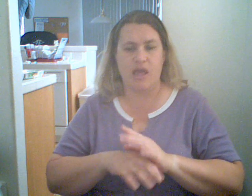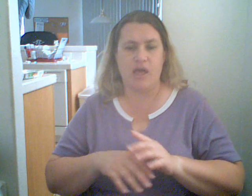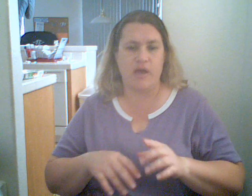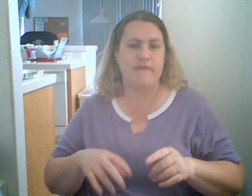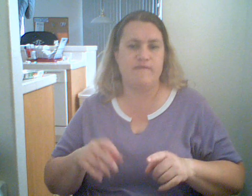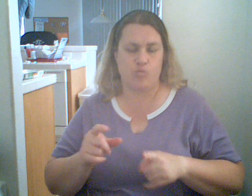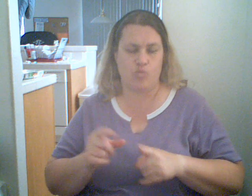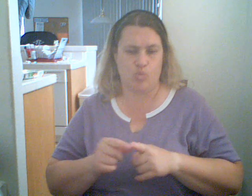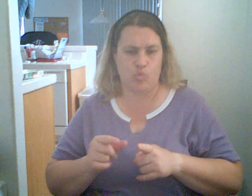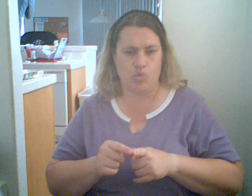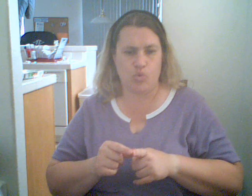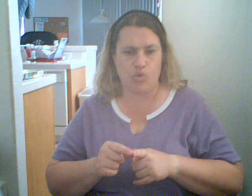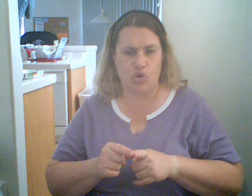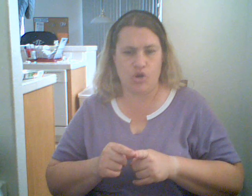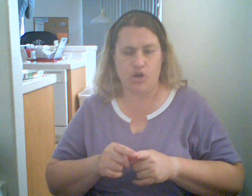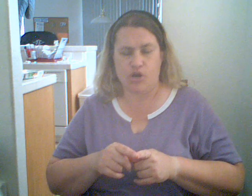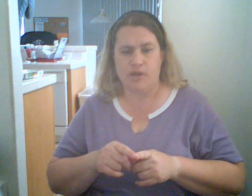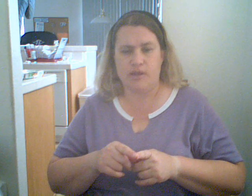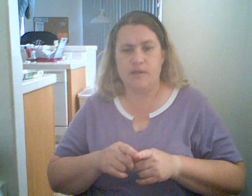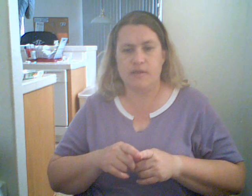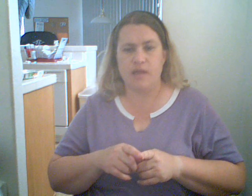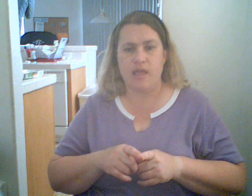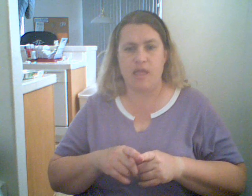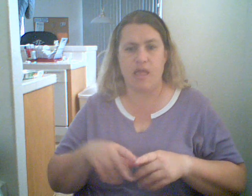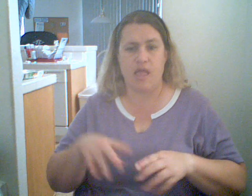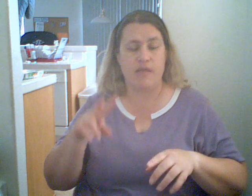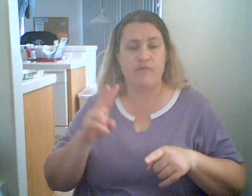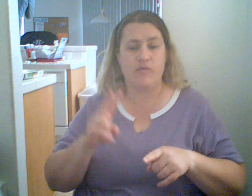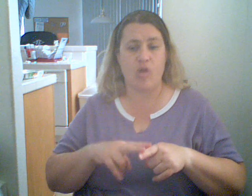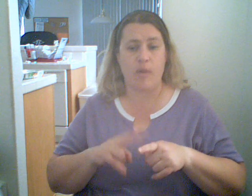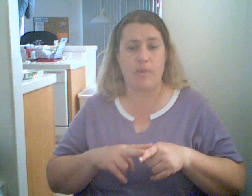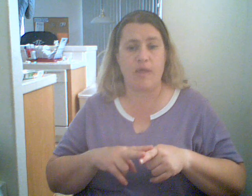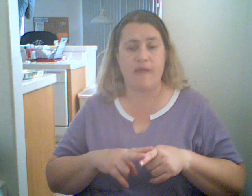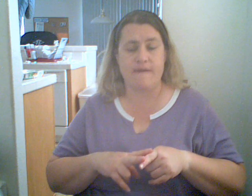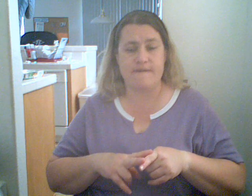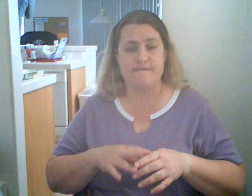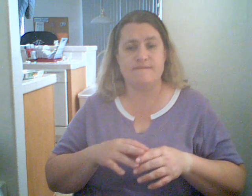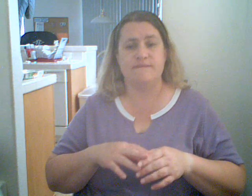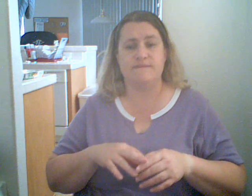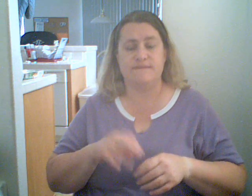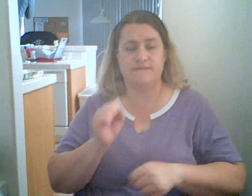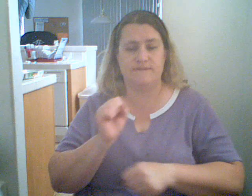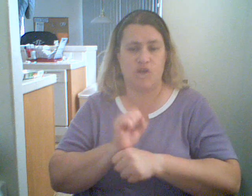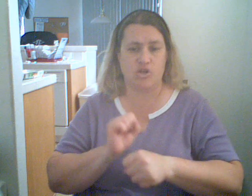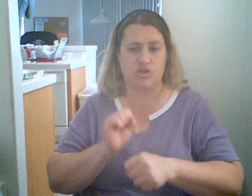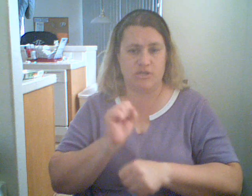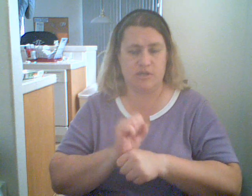and grammatical function. Again, knowledge of phonemes and morphemes.